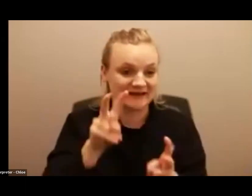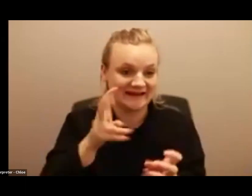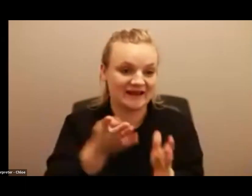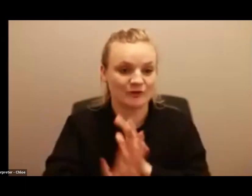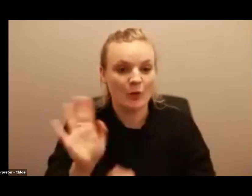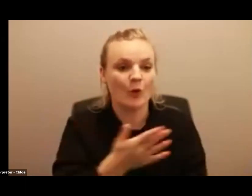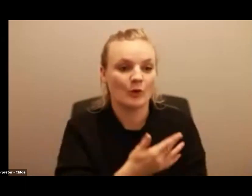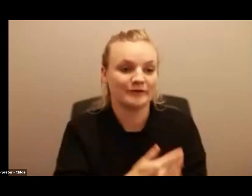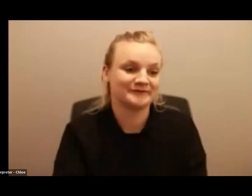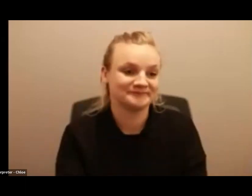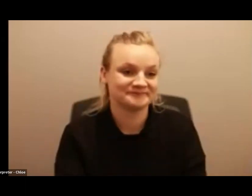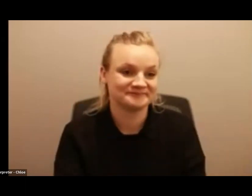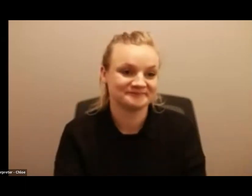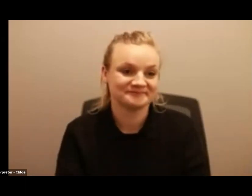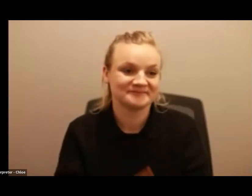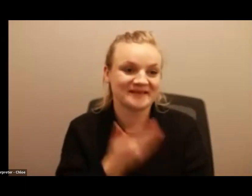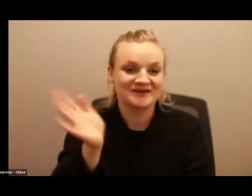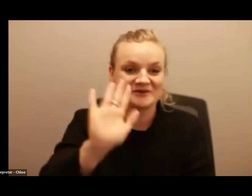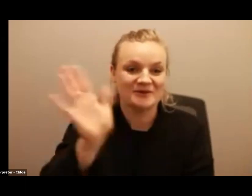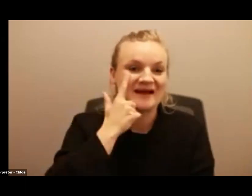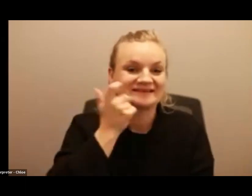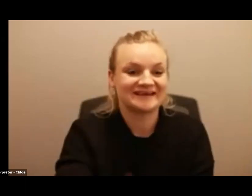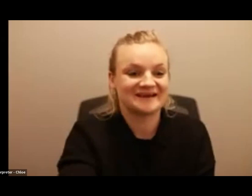as we can to end off this program.